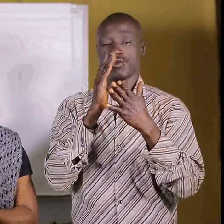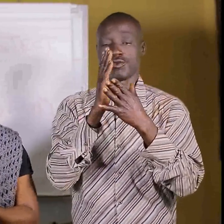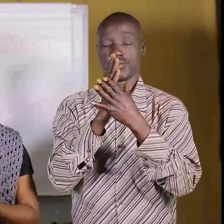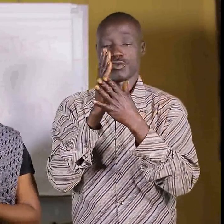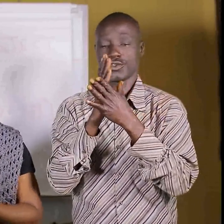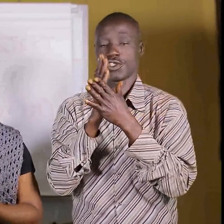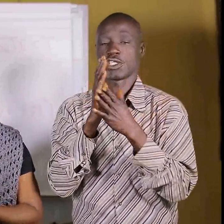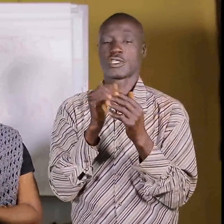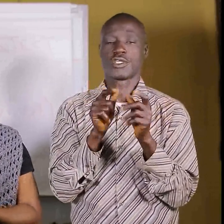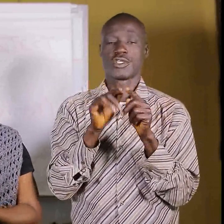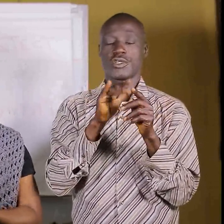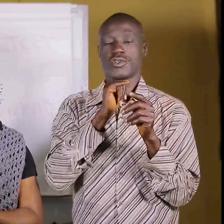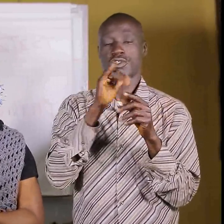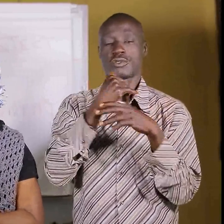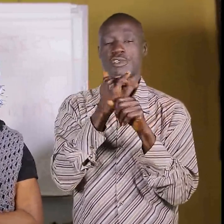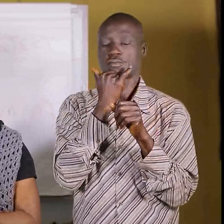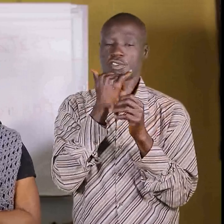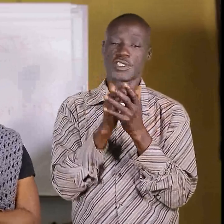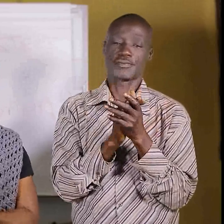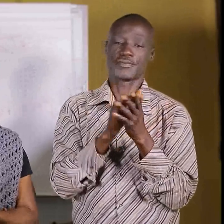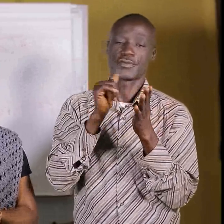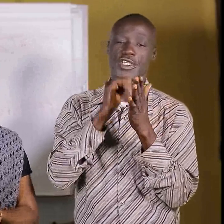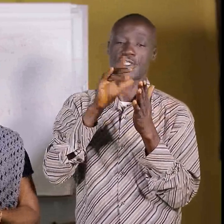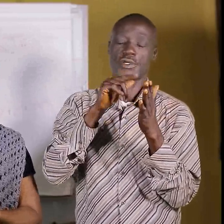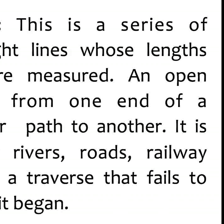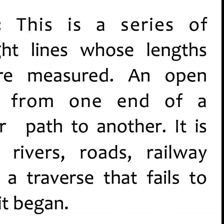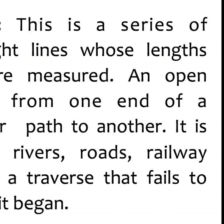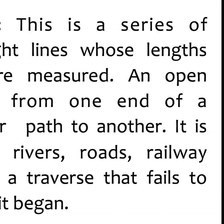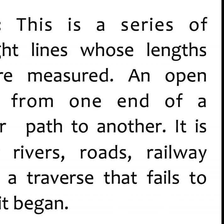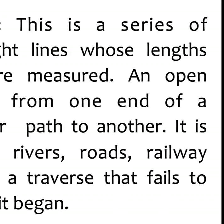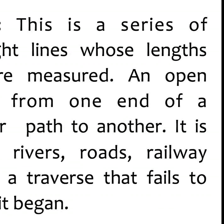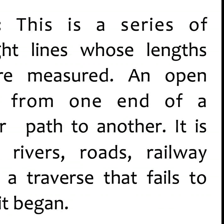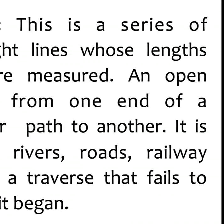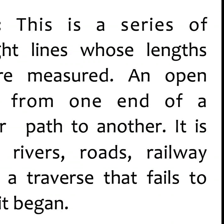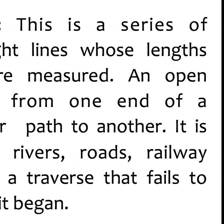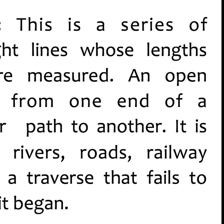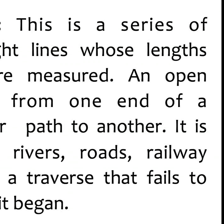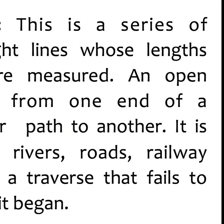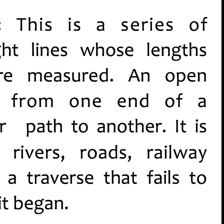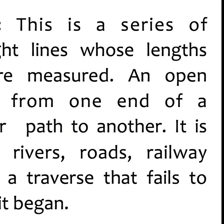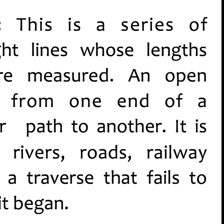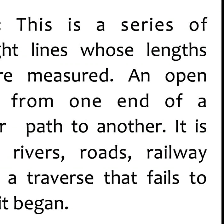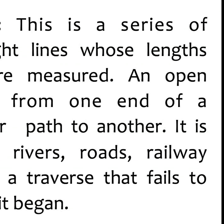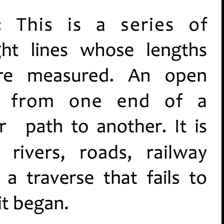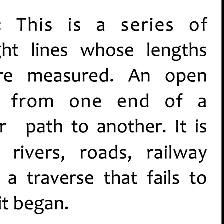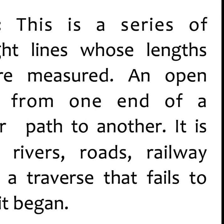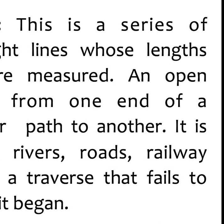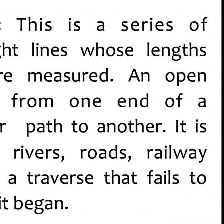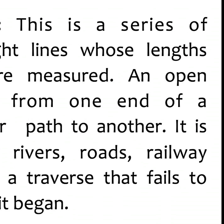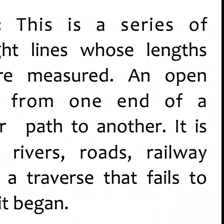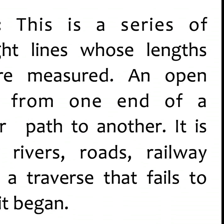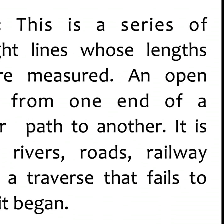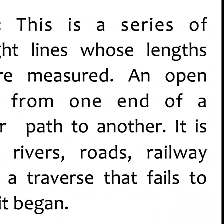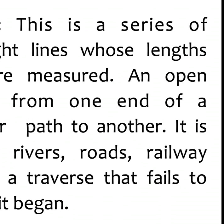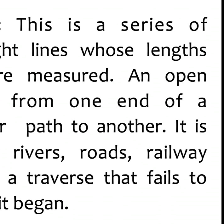closure. So that is that about a closed traverse. Let's look at an open traverse. This